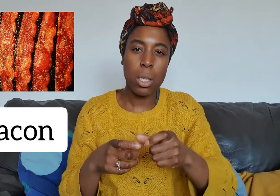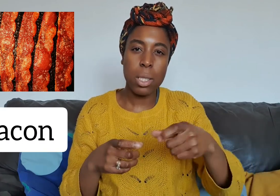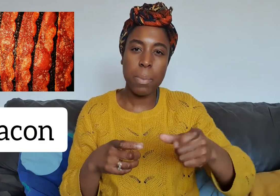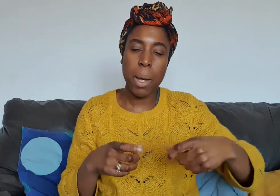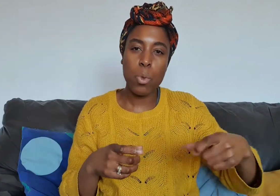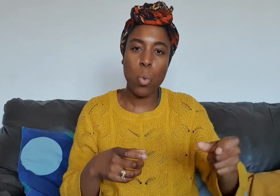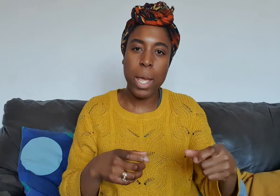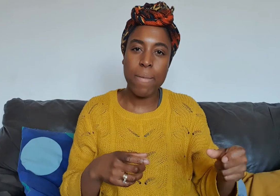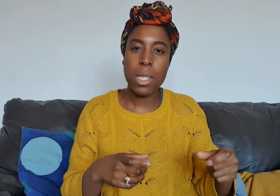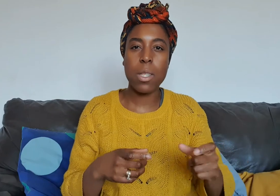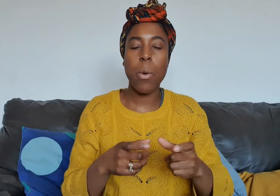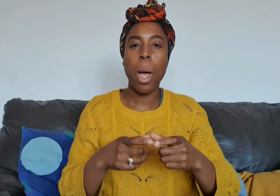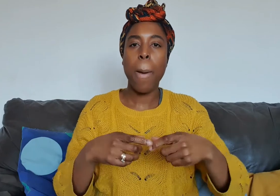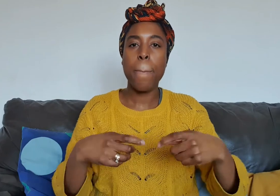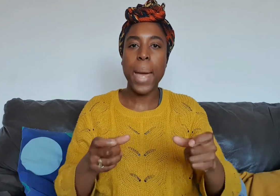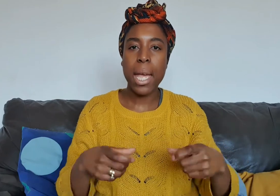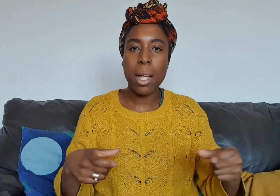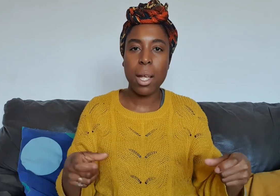and becomes wavy. So,